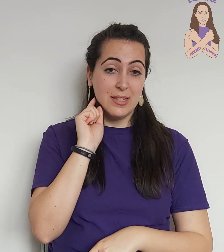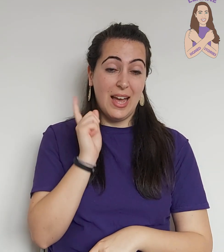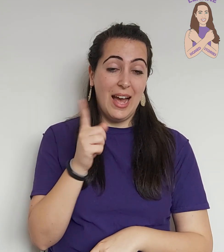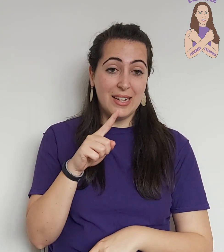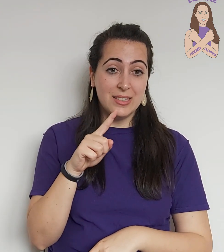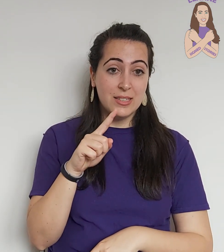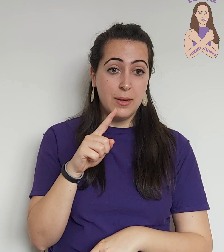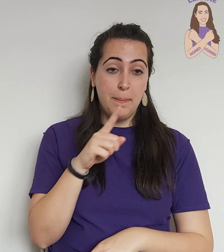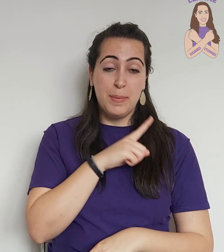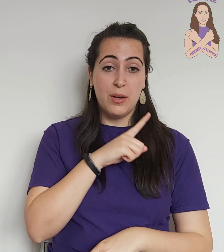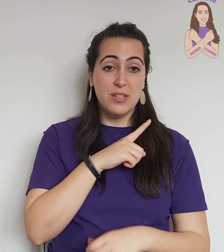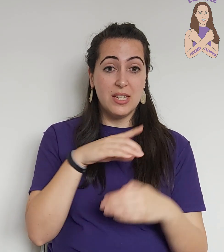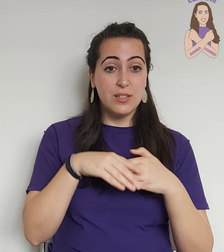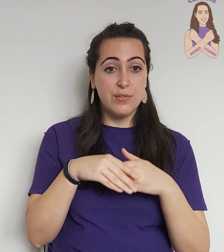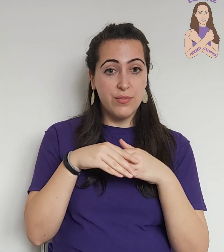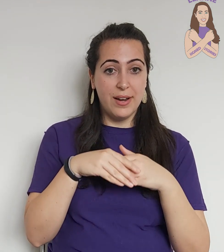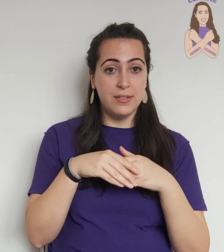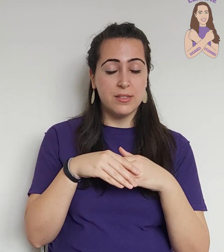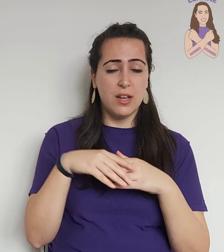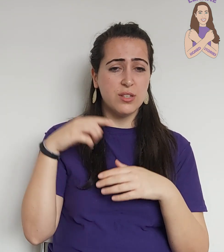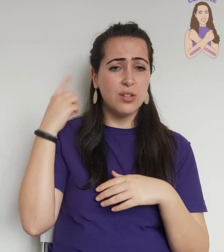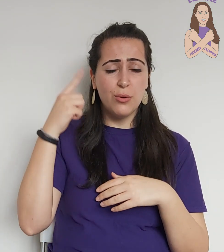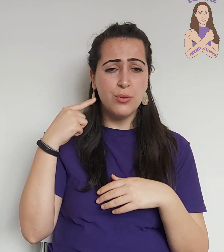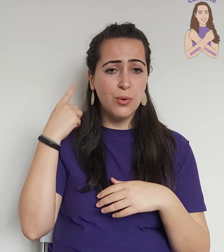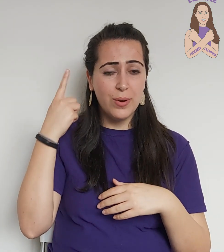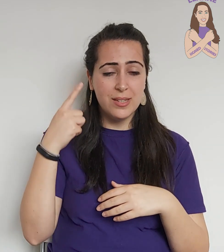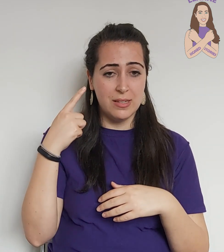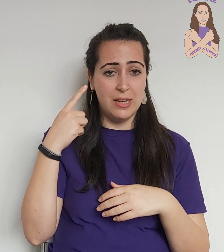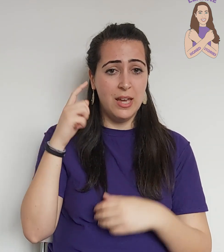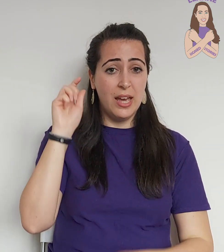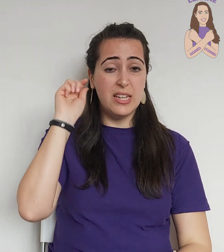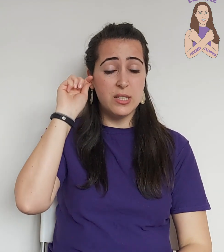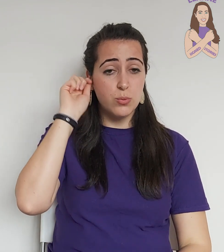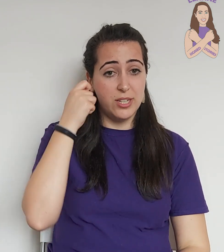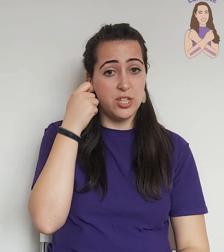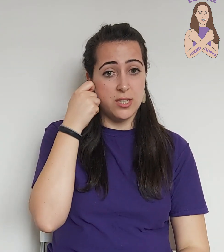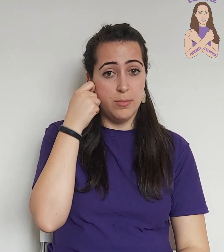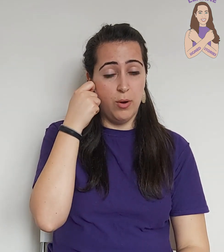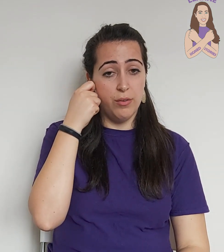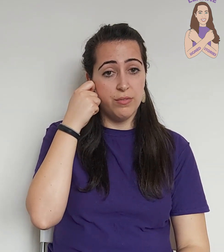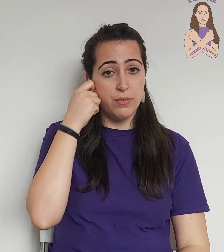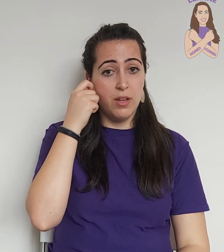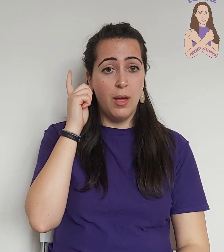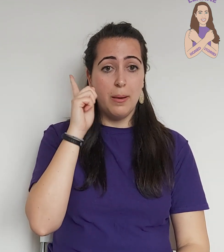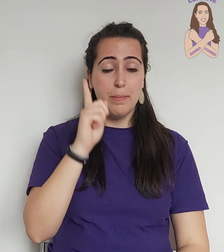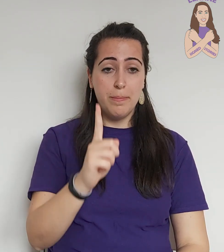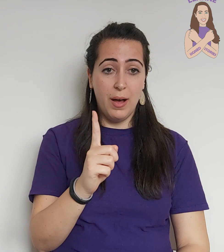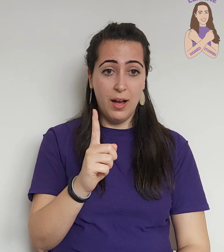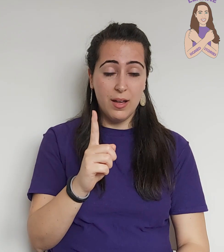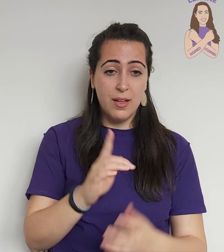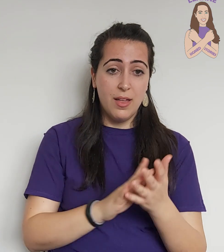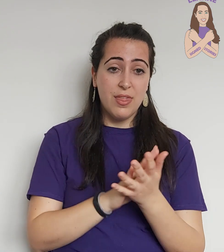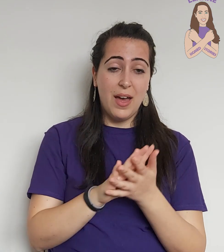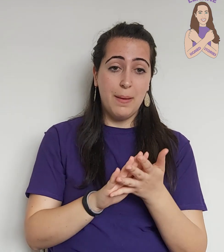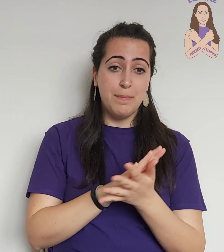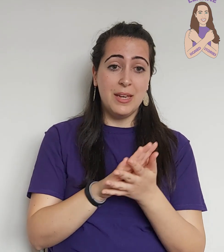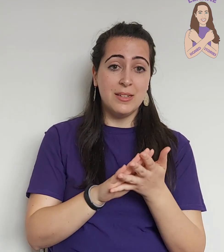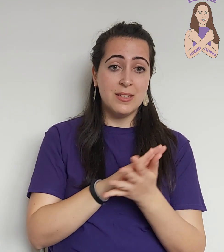and because his friends are so noisy, he switches them off. But that means that